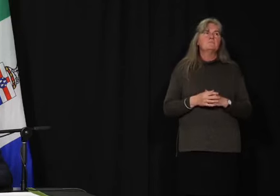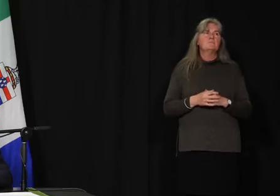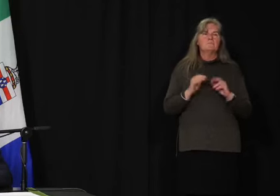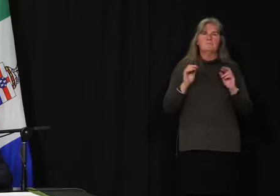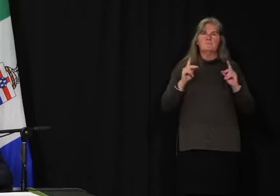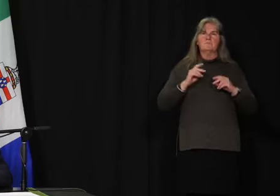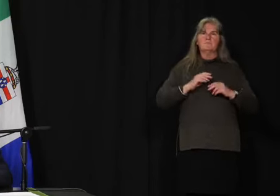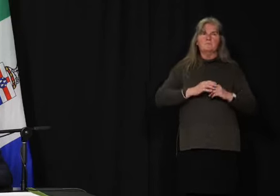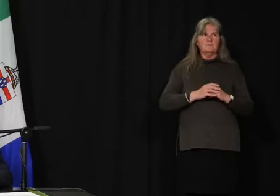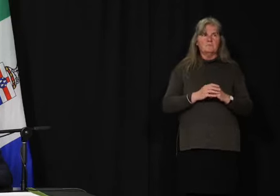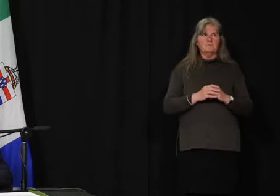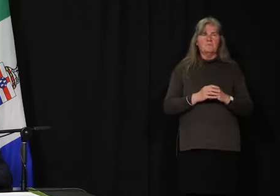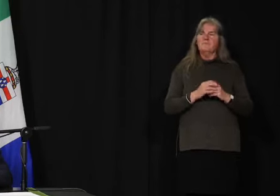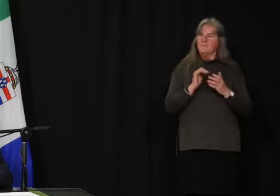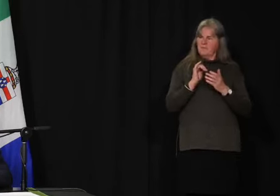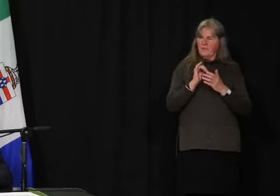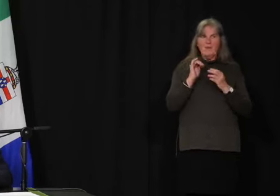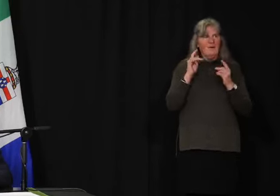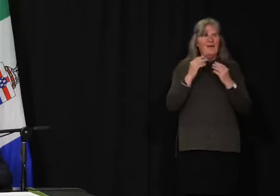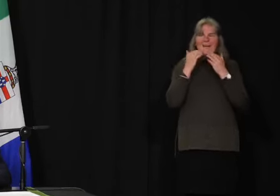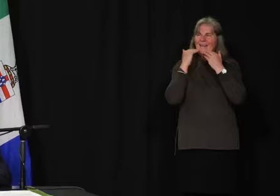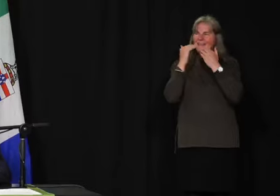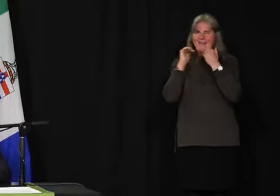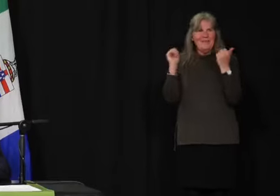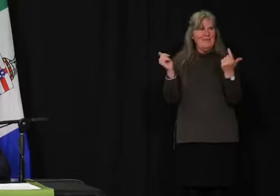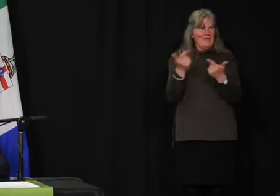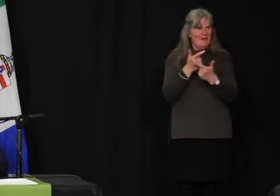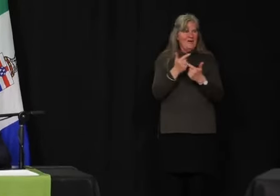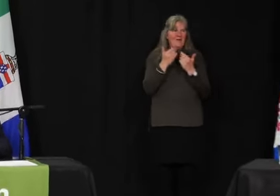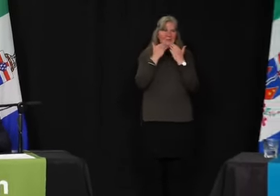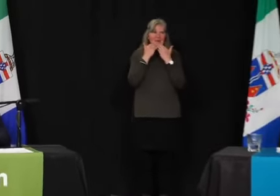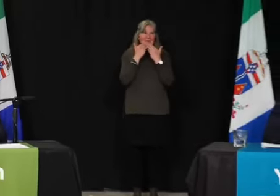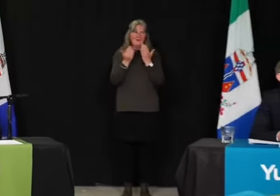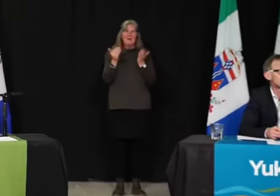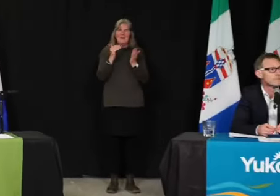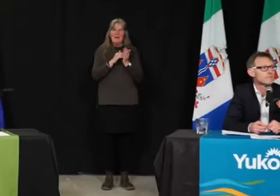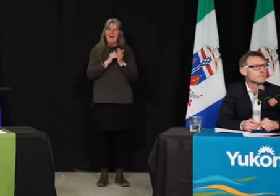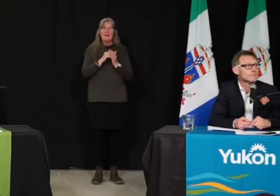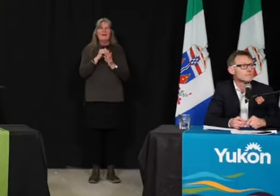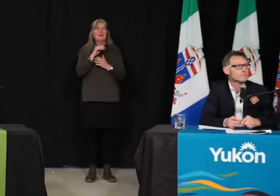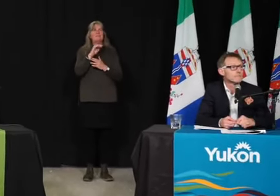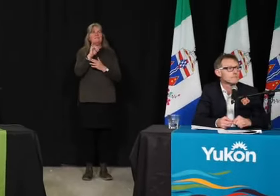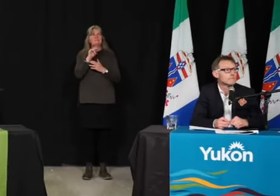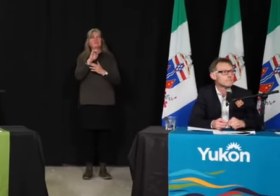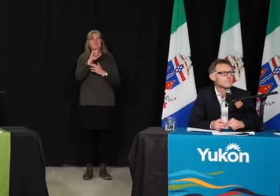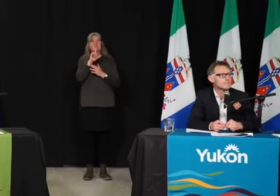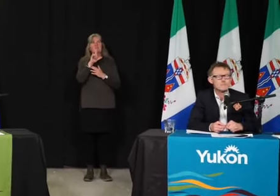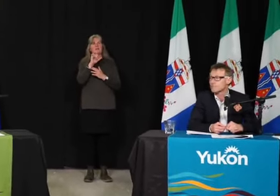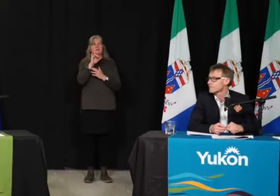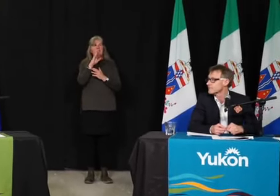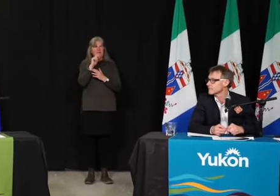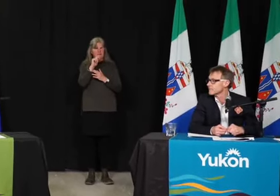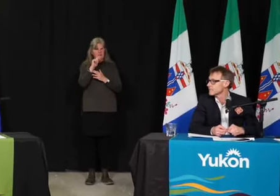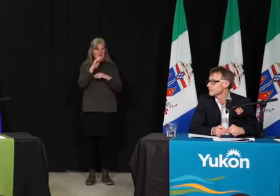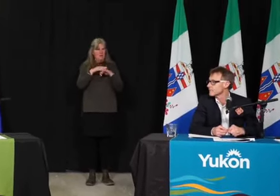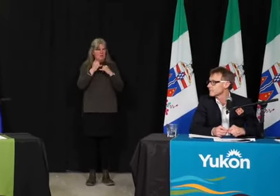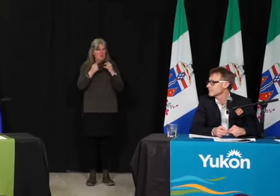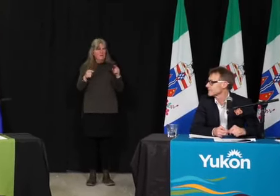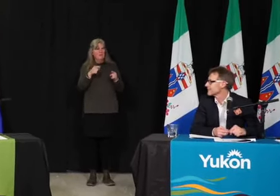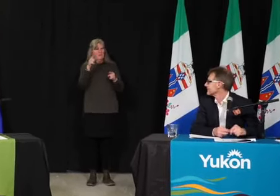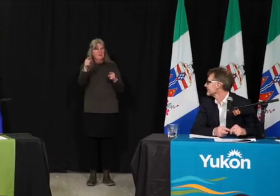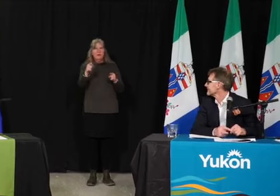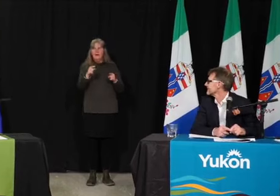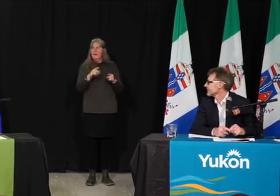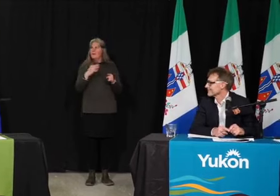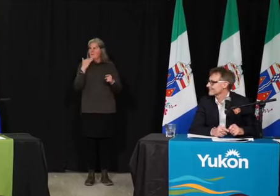Okay. I think we've got everyone. Thank you, everyone, and thank you so much again to our journalists on the line for your patients today. Oh, Premier. I would also